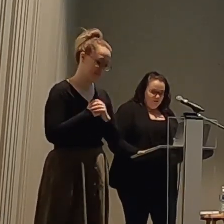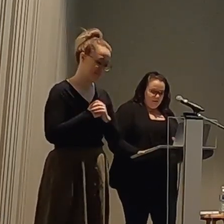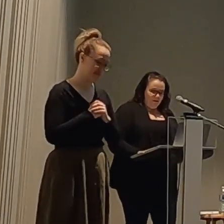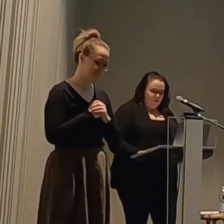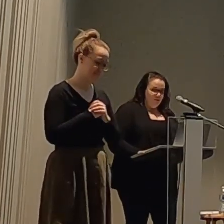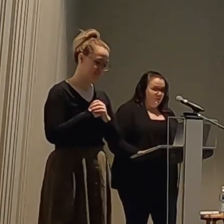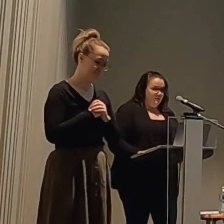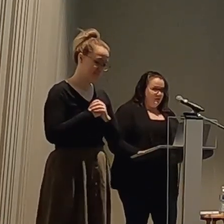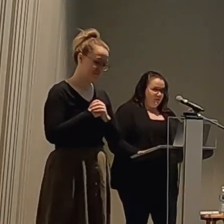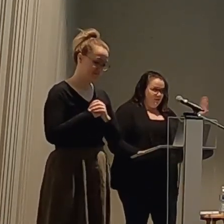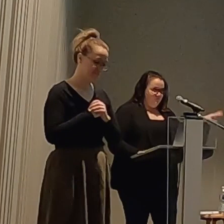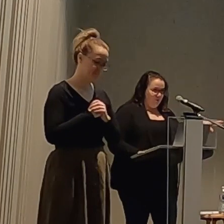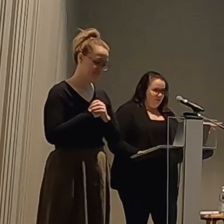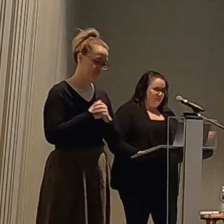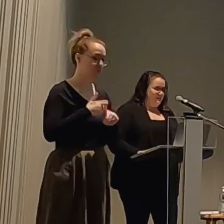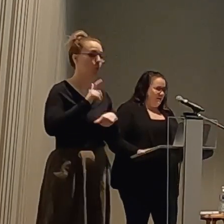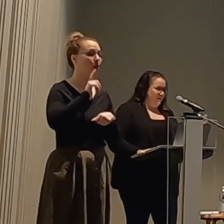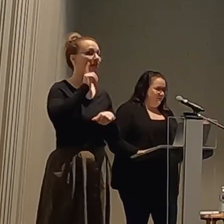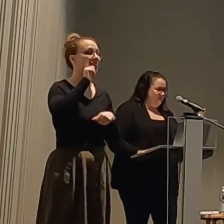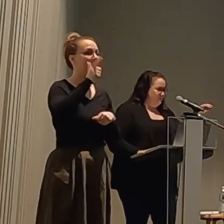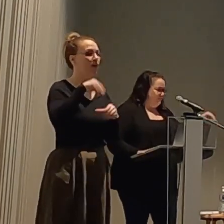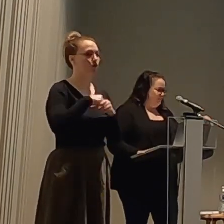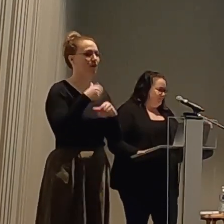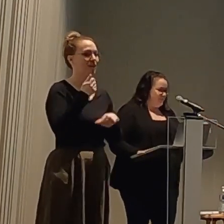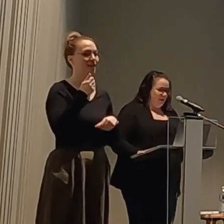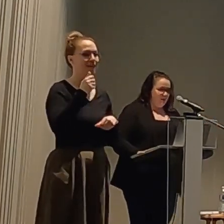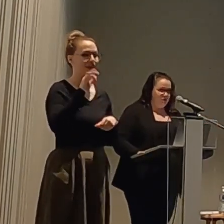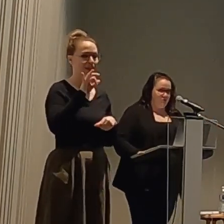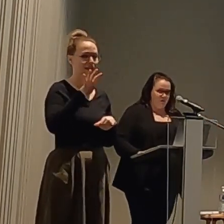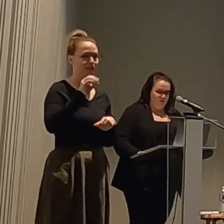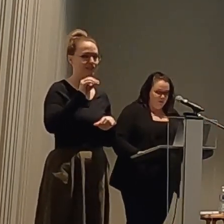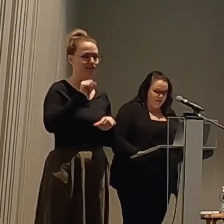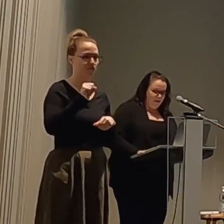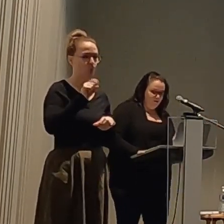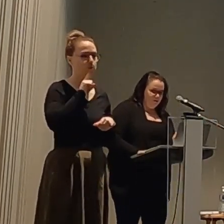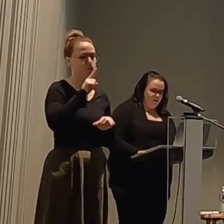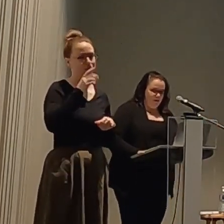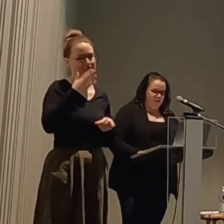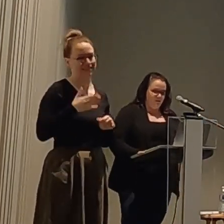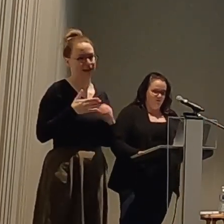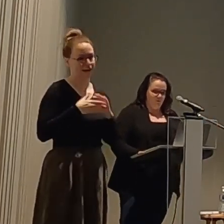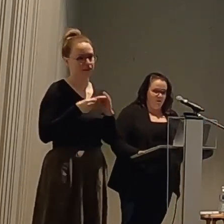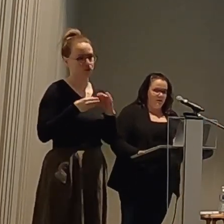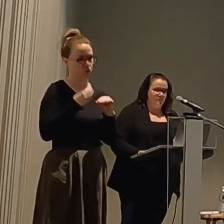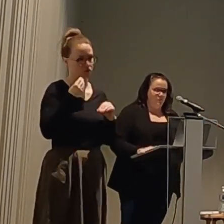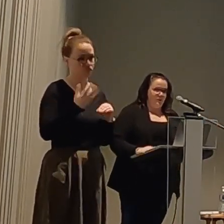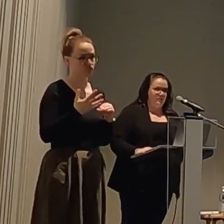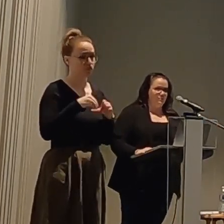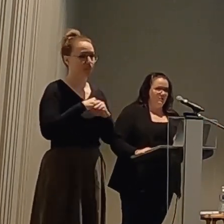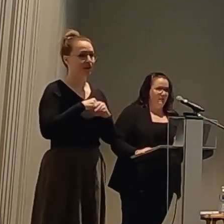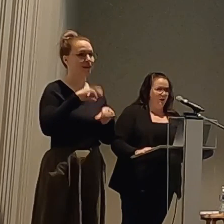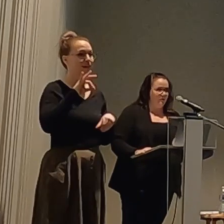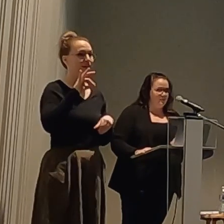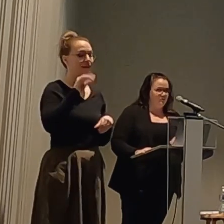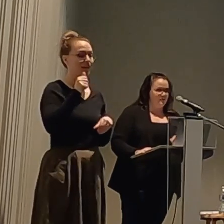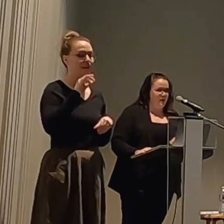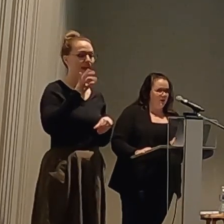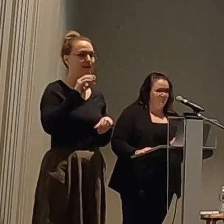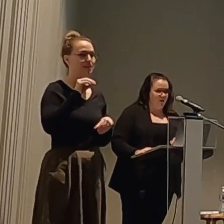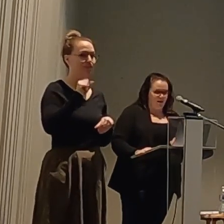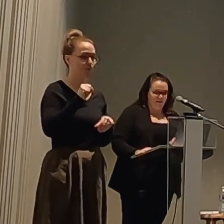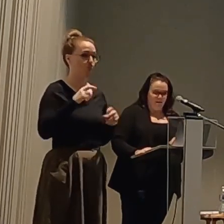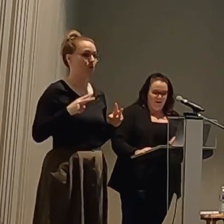So later in the 1940s, this is kind of a little side story, but later in the 1940s, when Paris